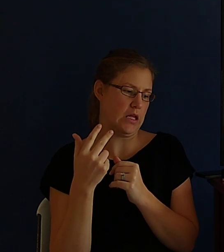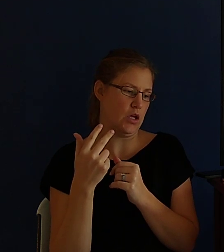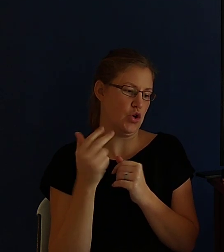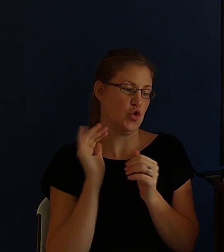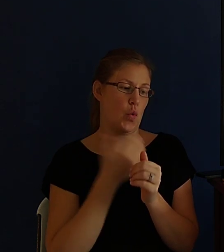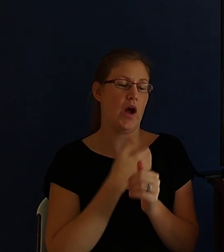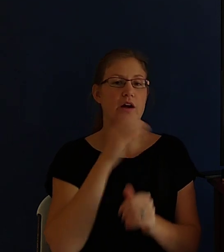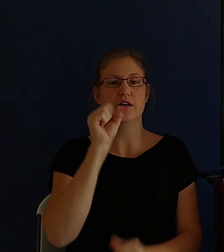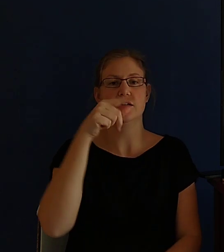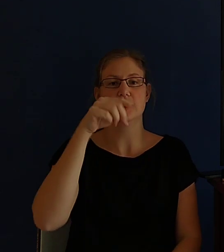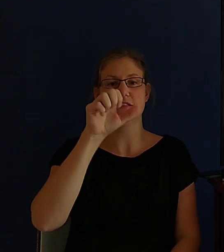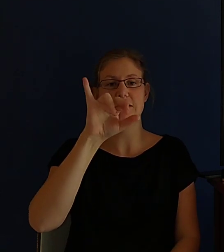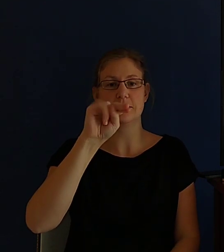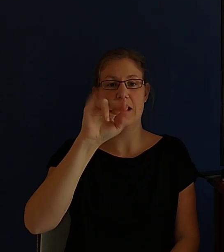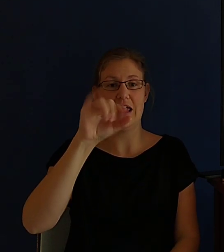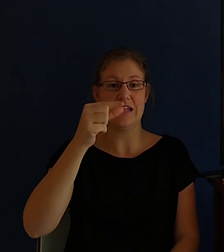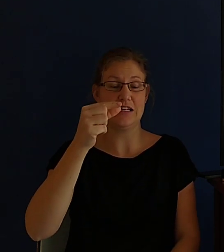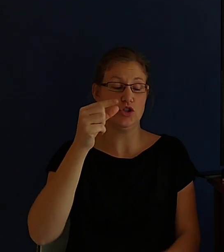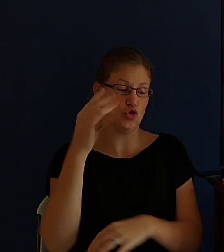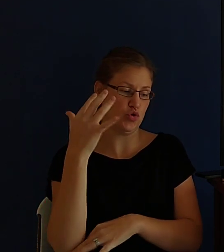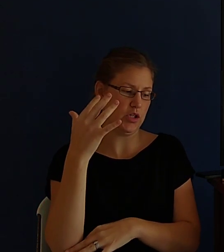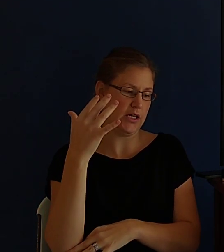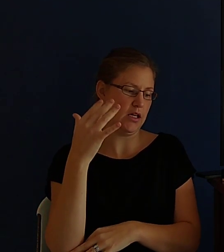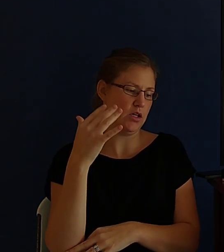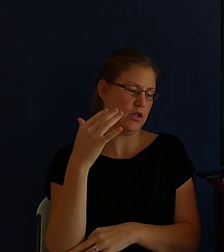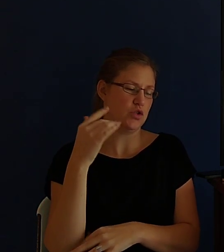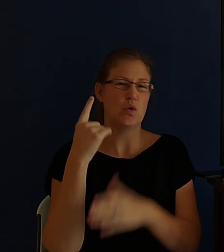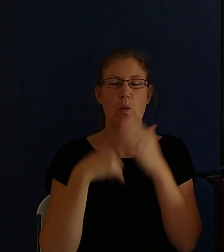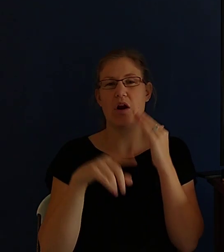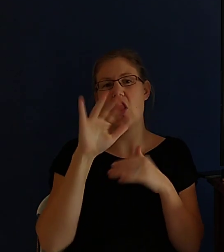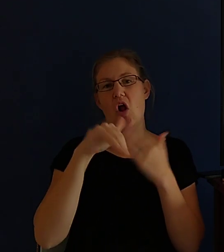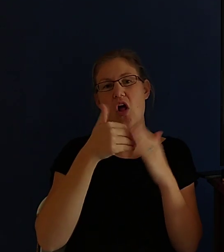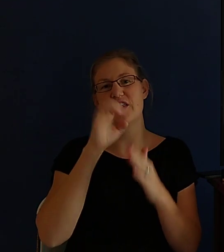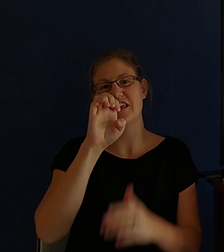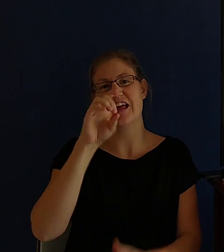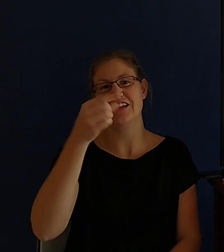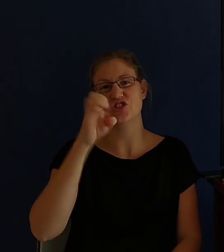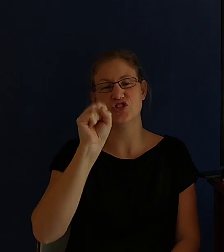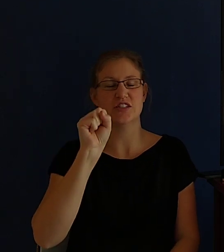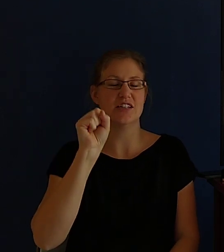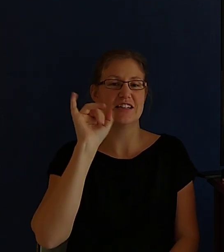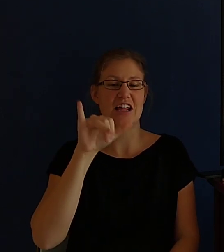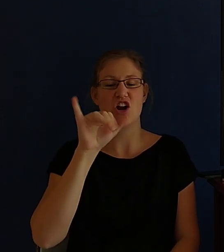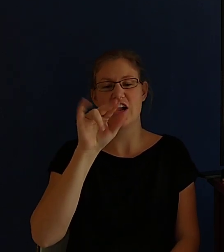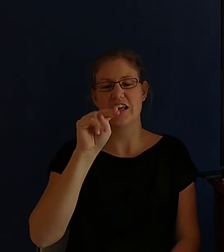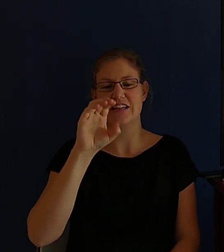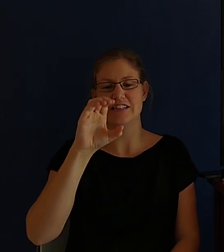tree. So what are all the edges that are incident from 3 or to